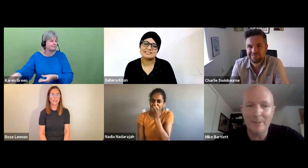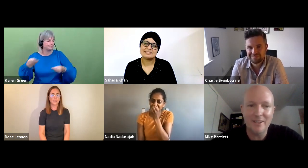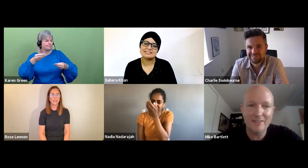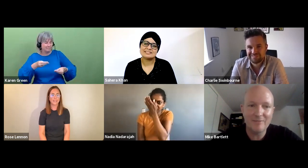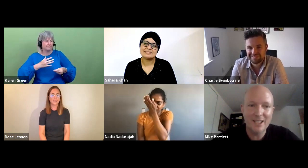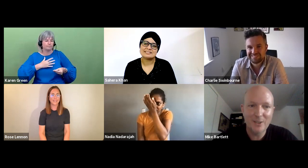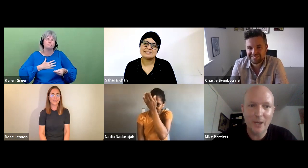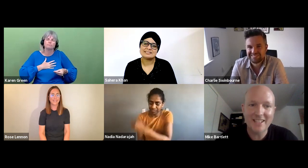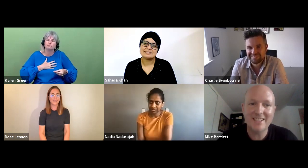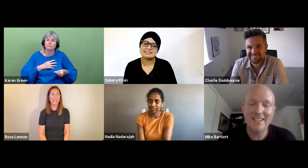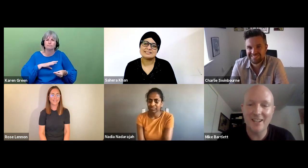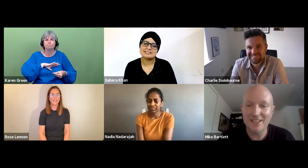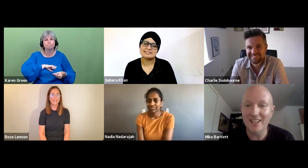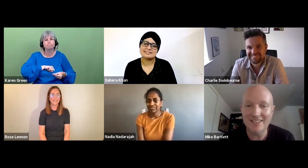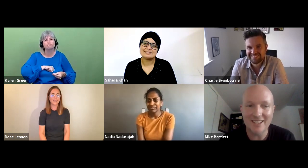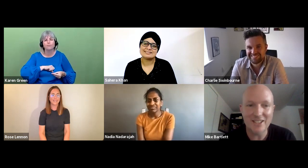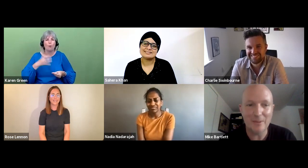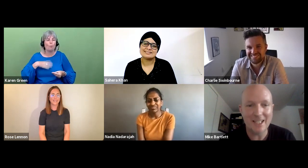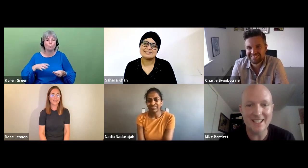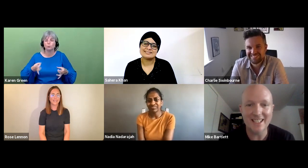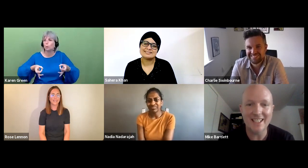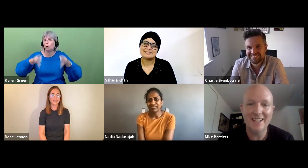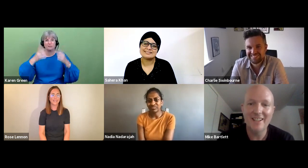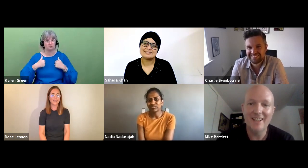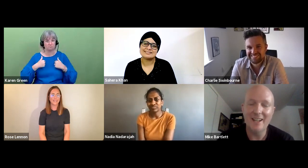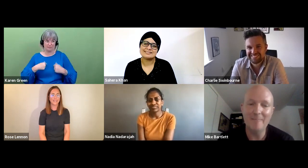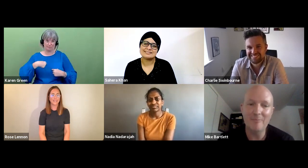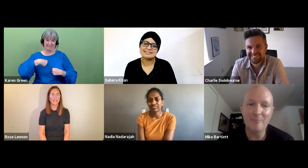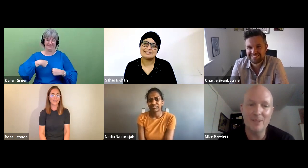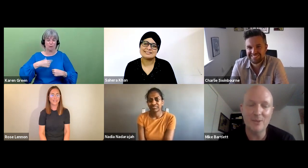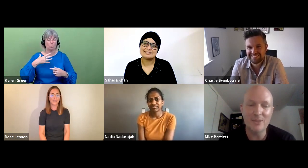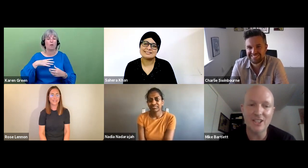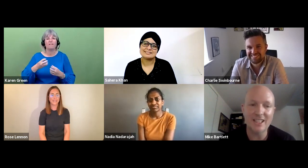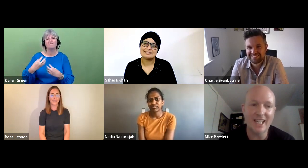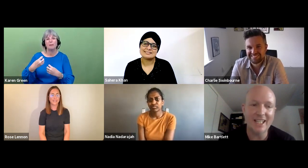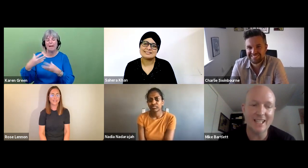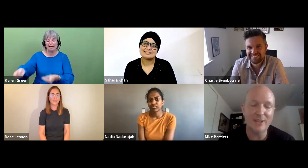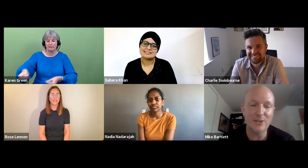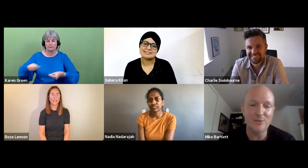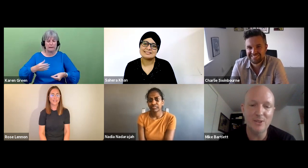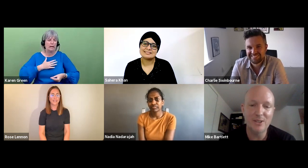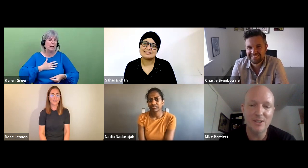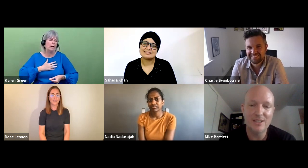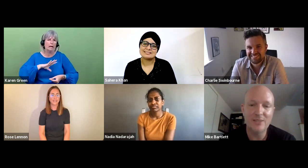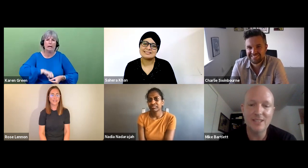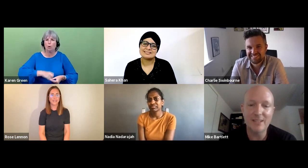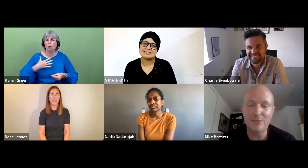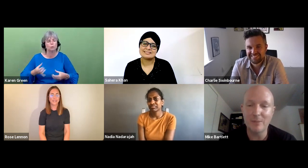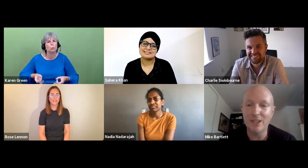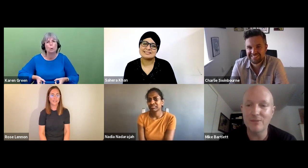and quit. I certainly do immediately. But of course, actually, that is how you as long as they're from somebody you